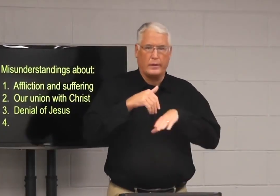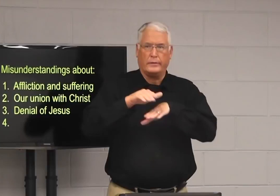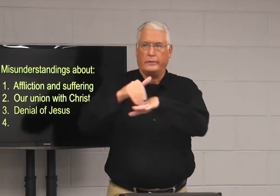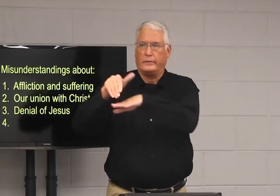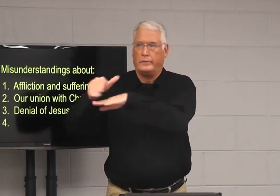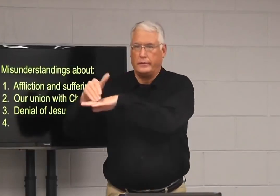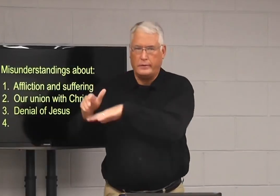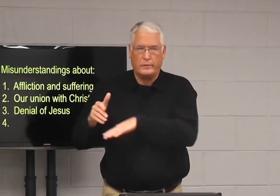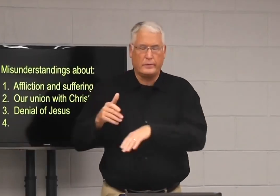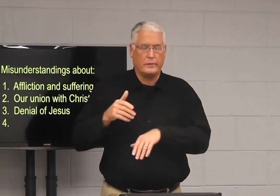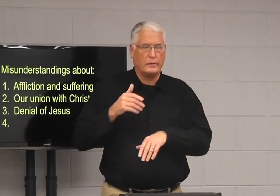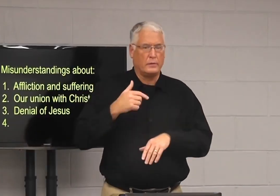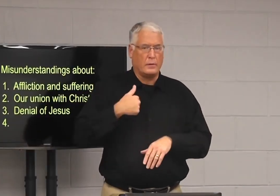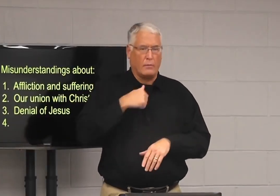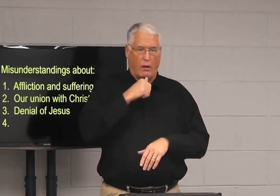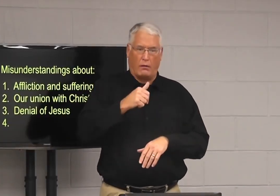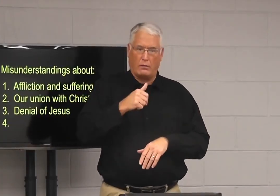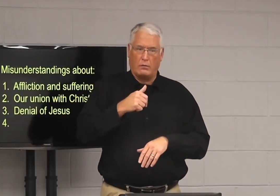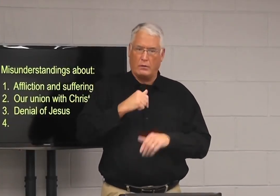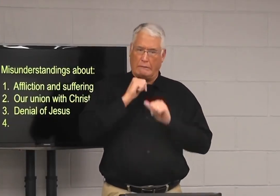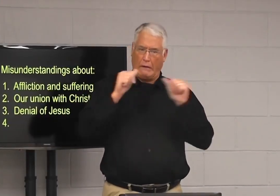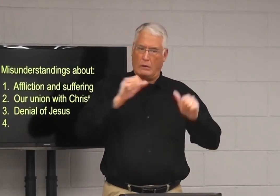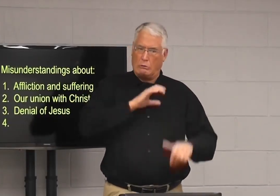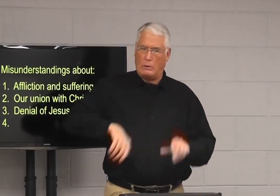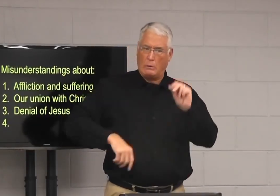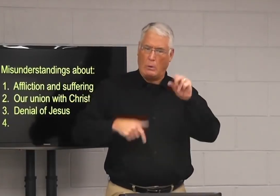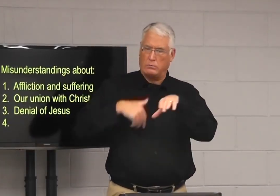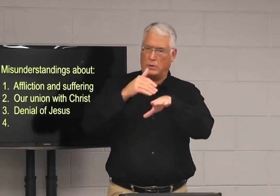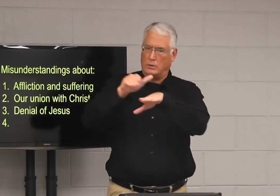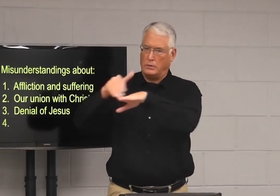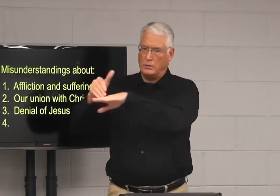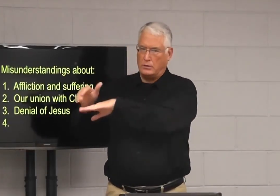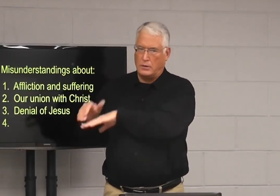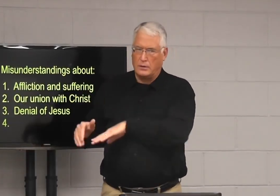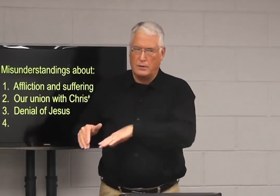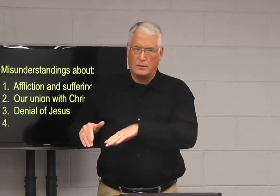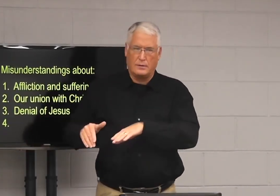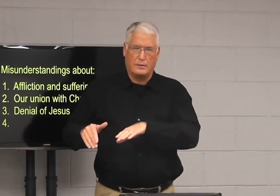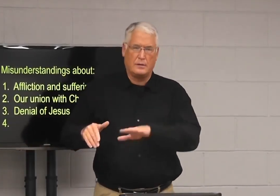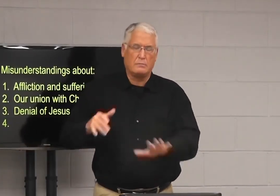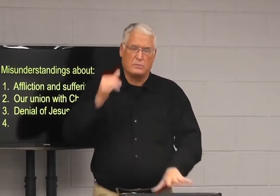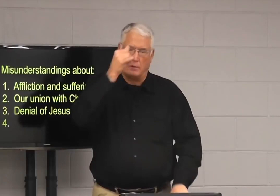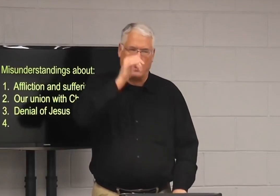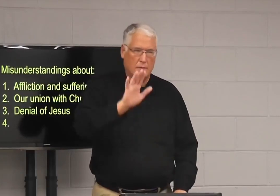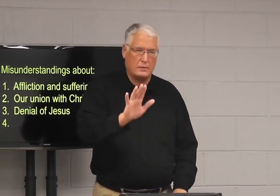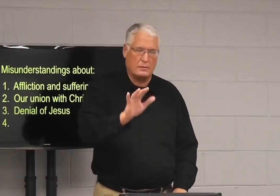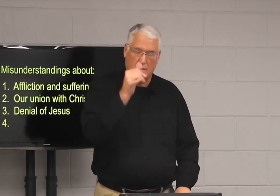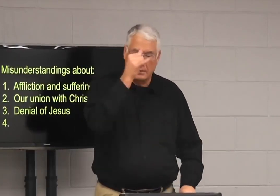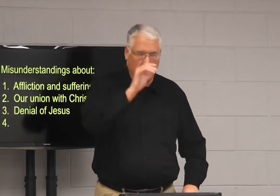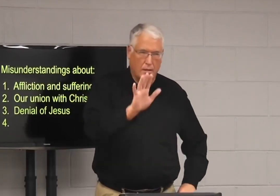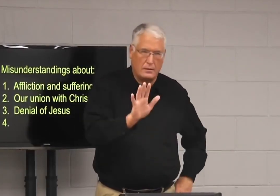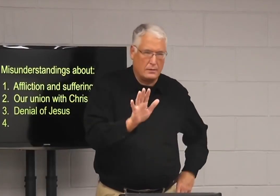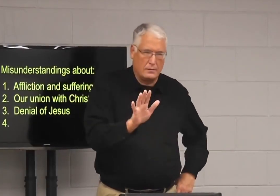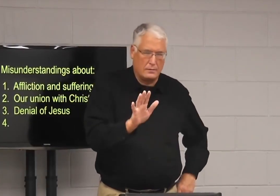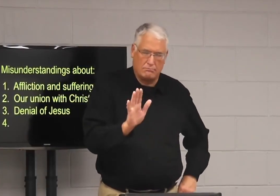feel guilty, and we feel like we have to send all these things. You know, I don't want to deny Christ, so I need to send it. That's a